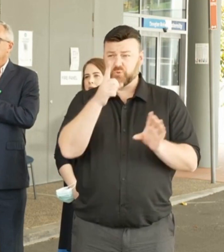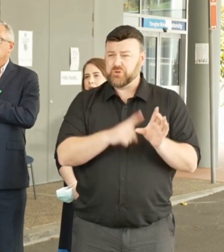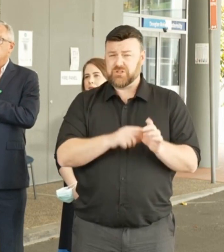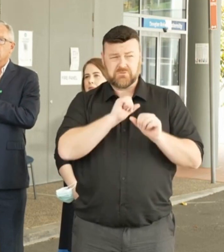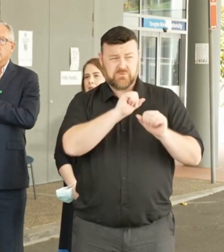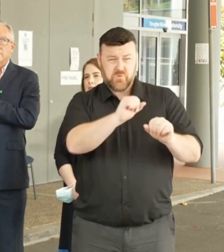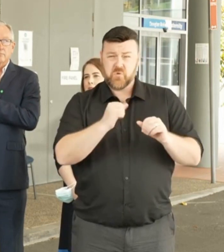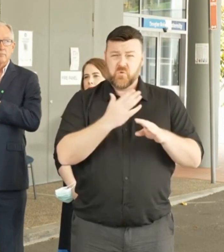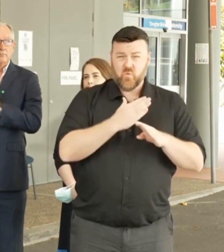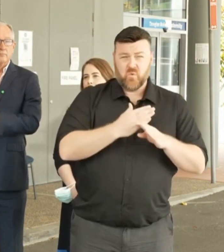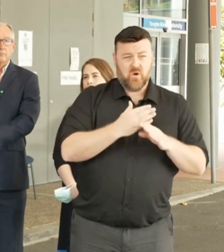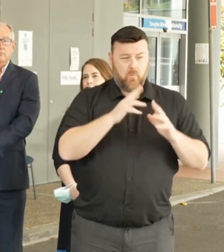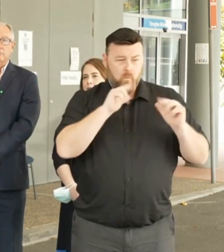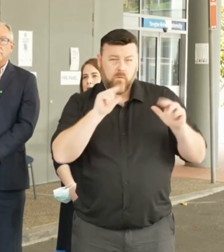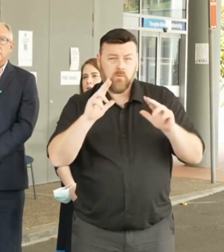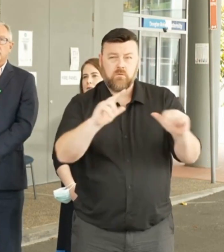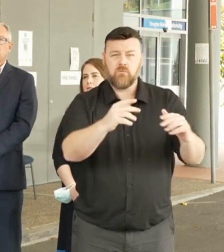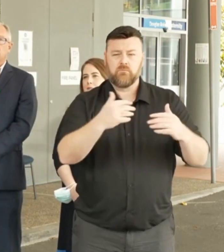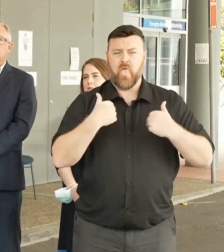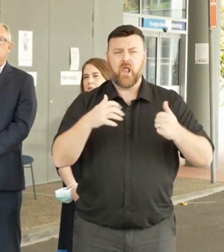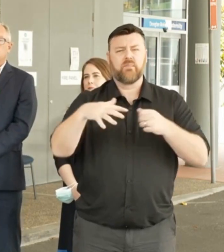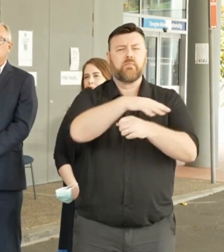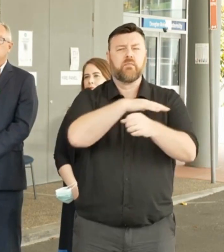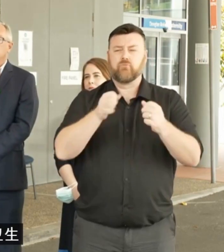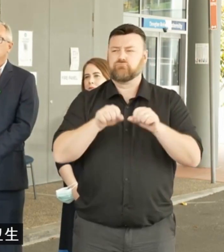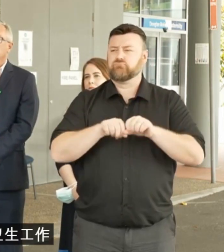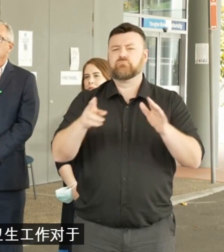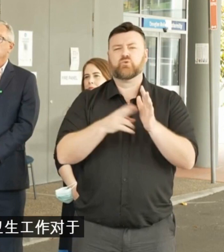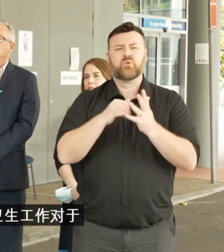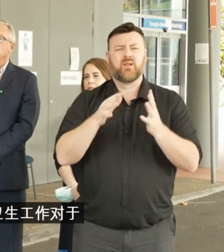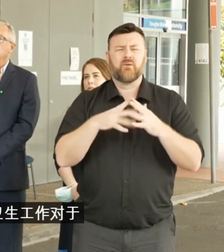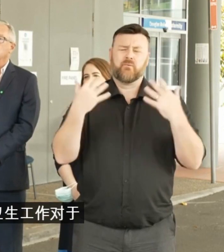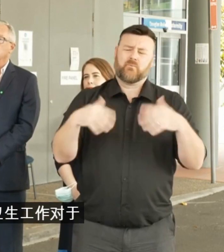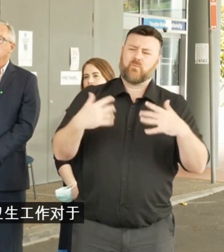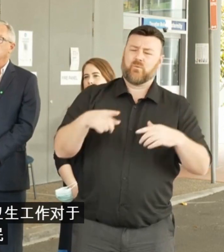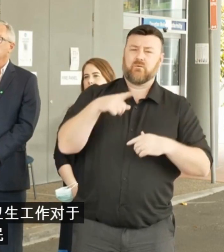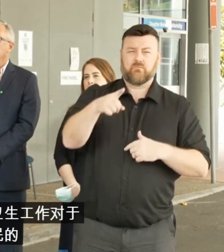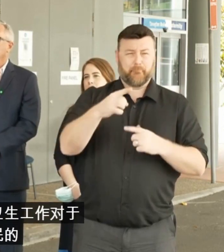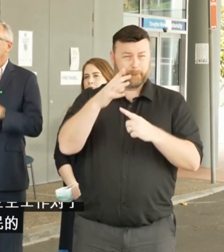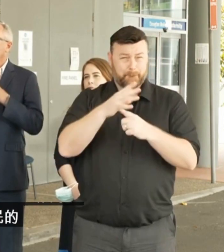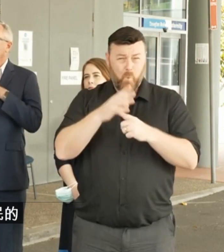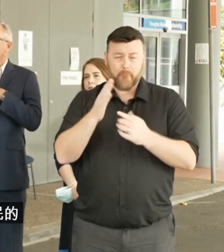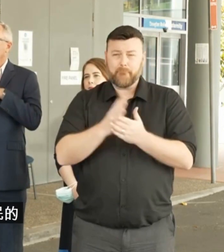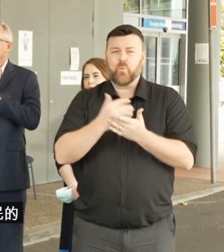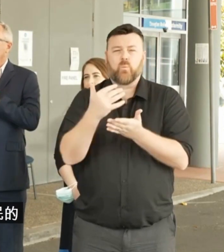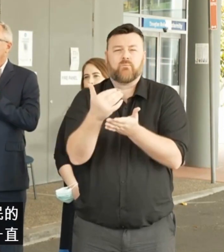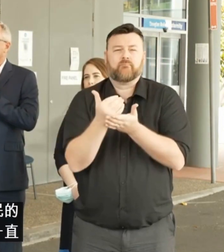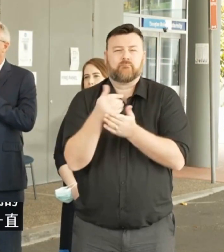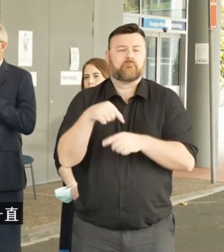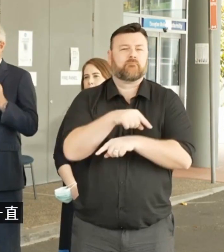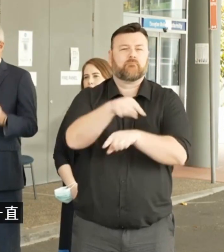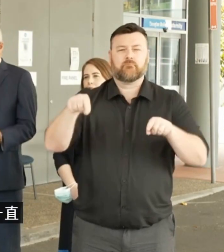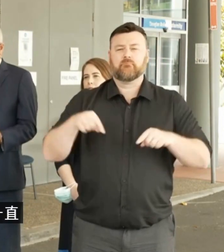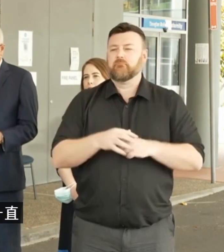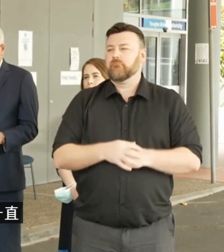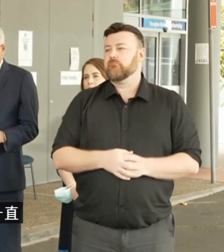out in public health right across the state has been incredibly important in keeping the people of New South Wales safe. And they have been on the front